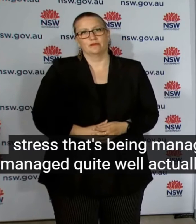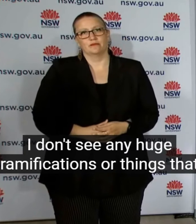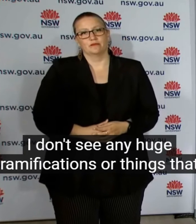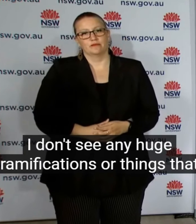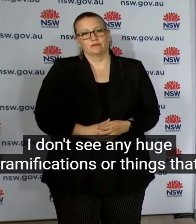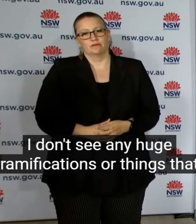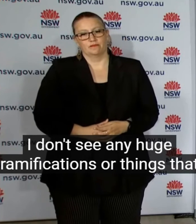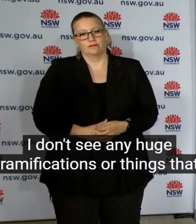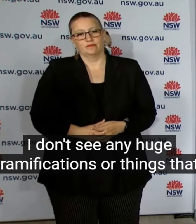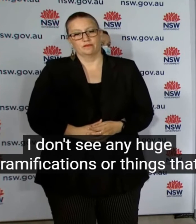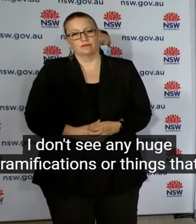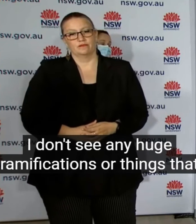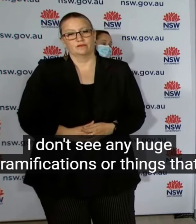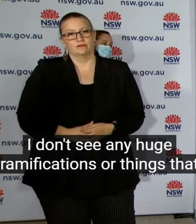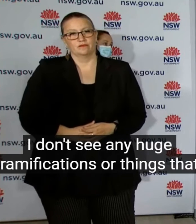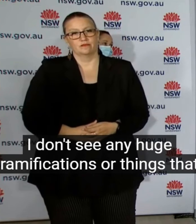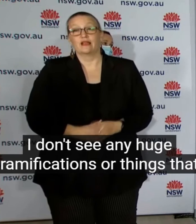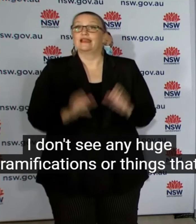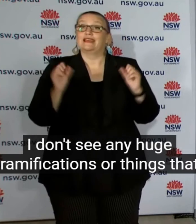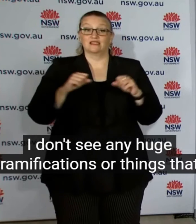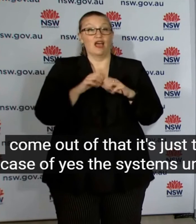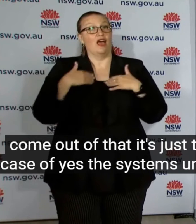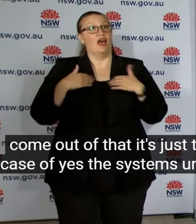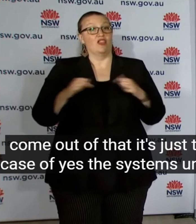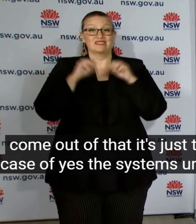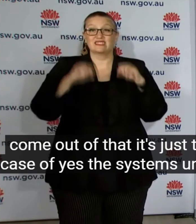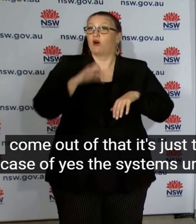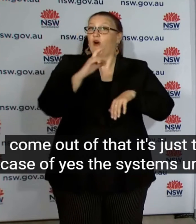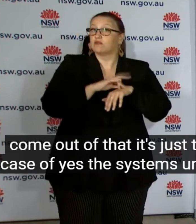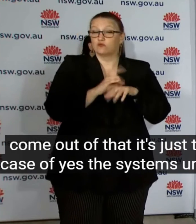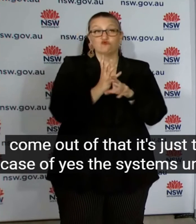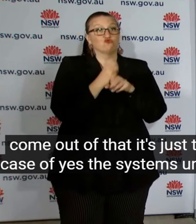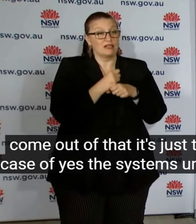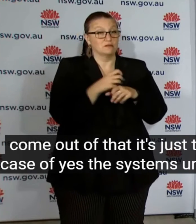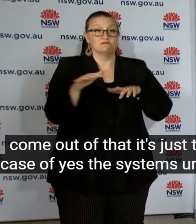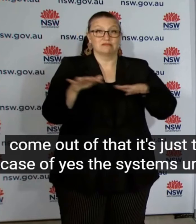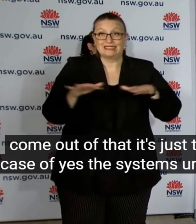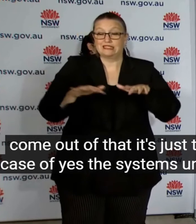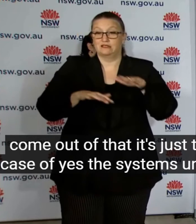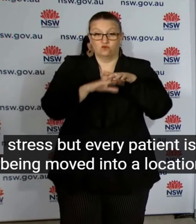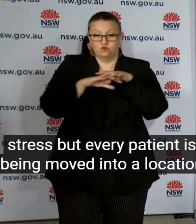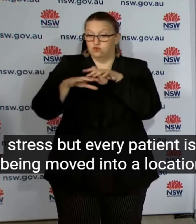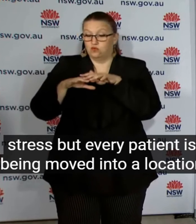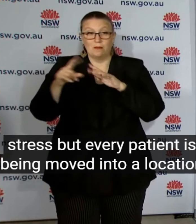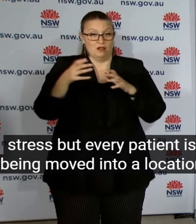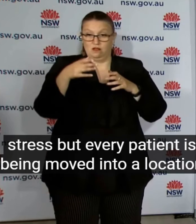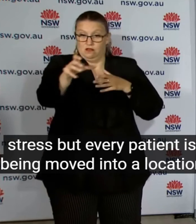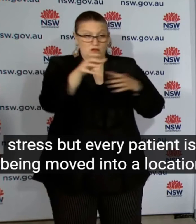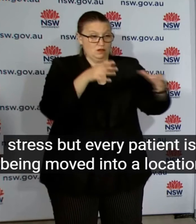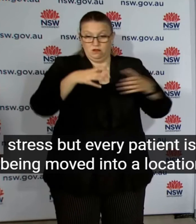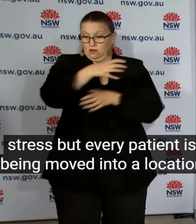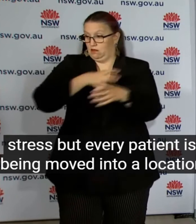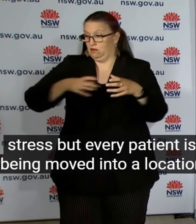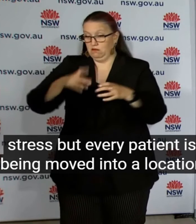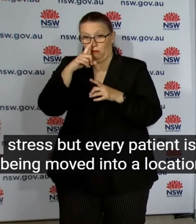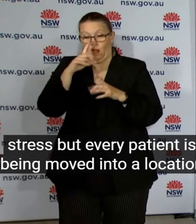ramifications or things that come out of that. It's just a case of, yes, the system's under stress, but every patient is being moved into a location where they can get absolute world-class